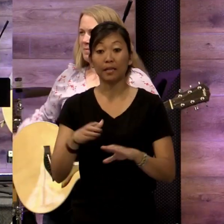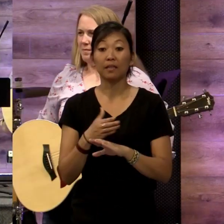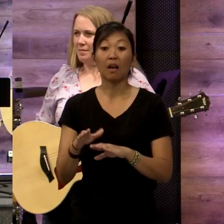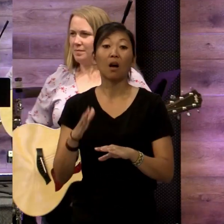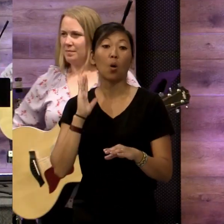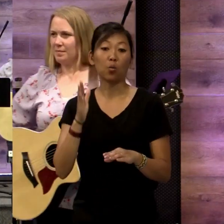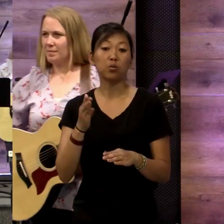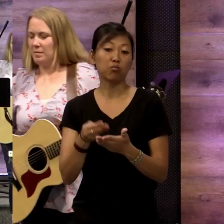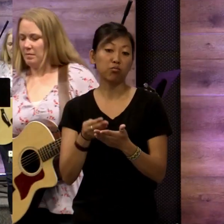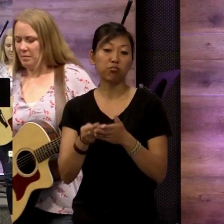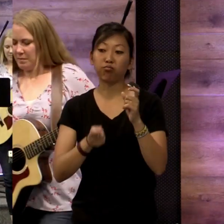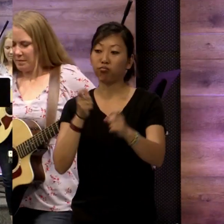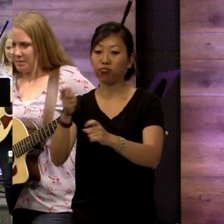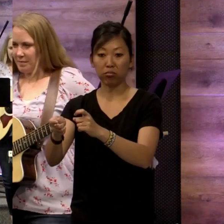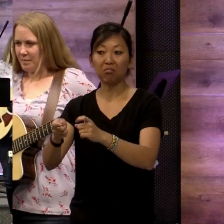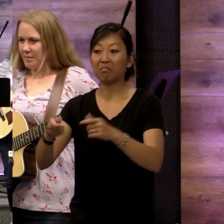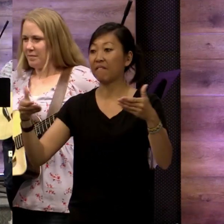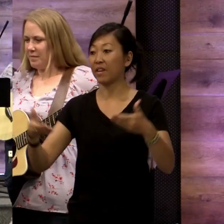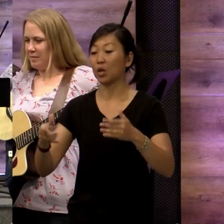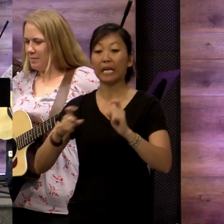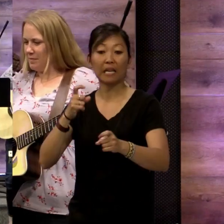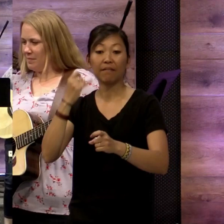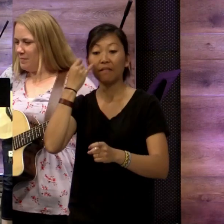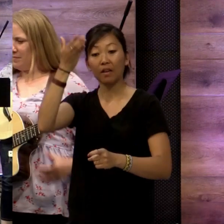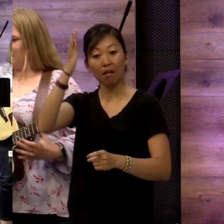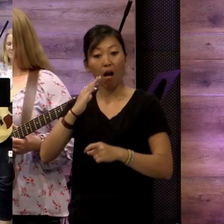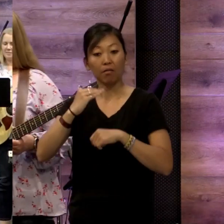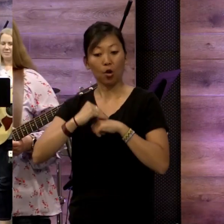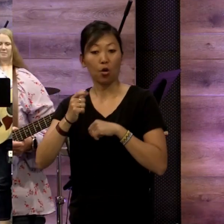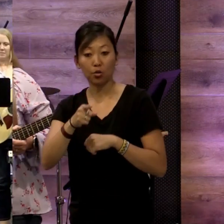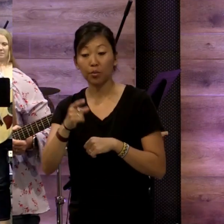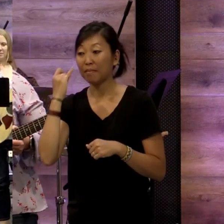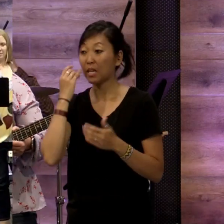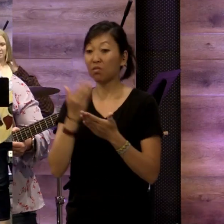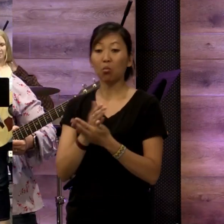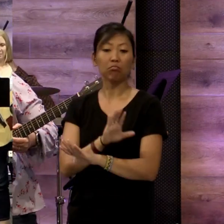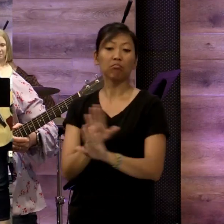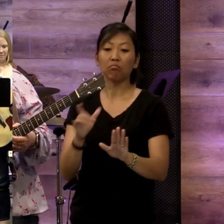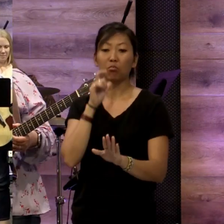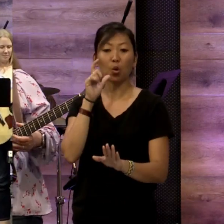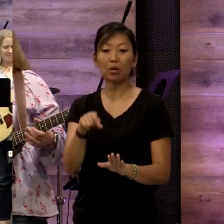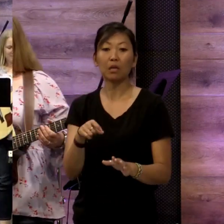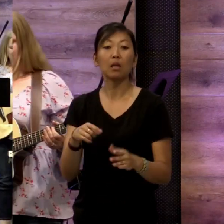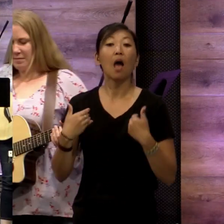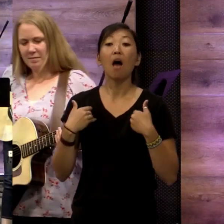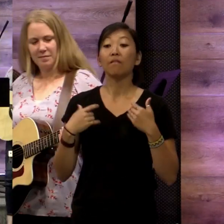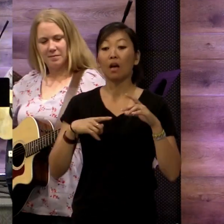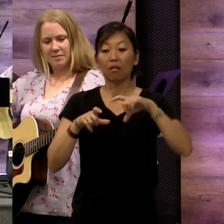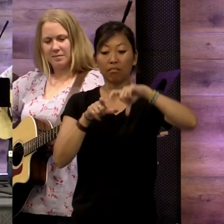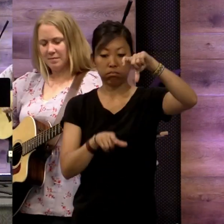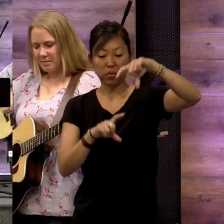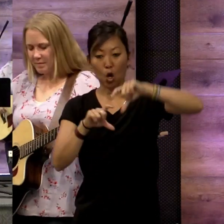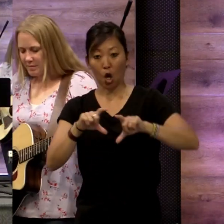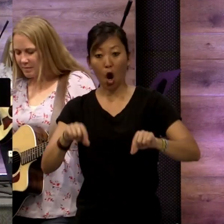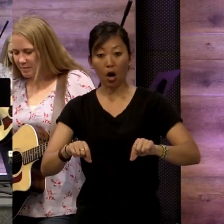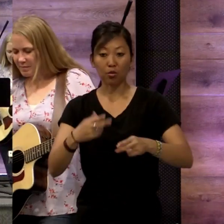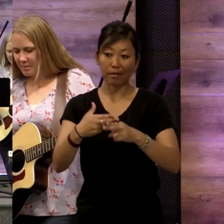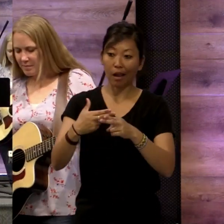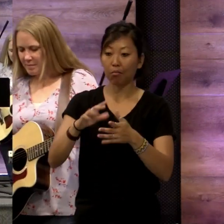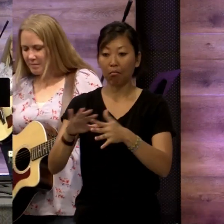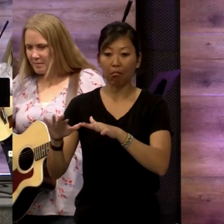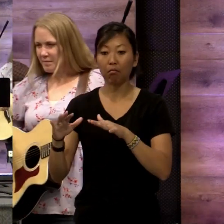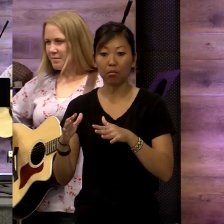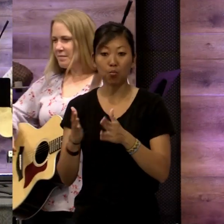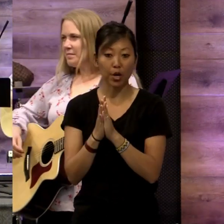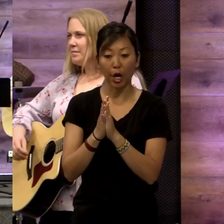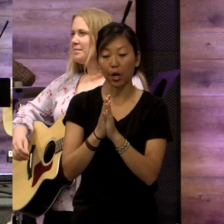will be receiving our offering. We just invite you to give as God leads you to give. Or if you're new here with us, if you would just drop that connect card in the offering plate as it goes